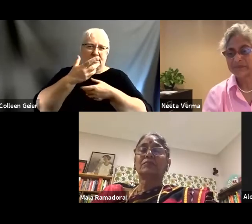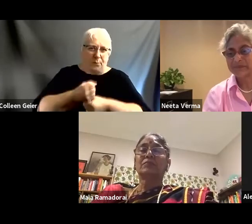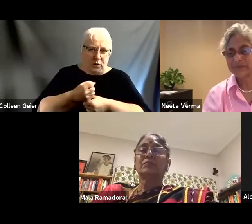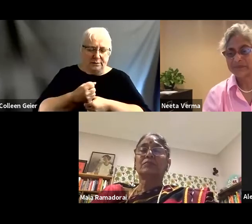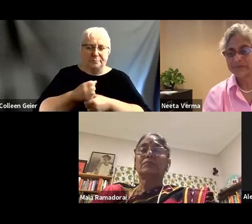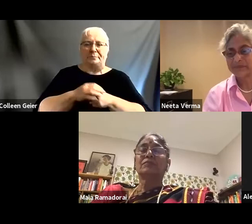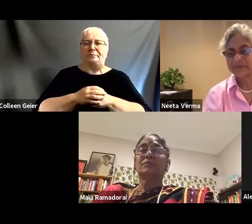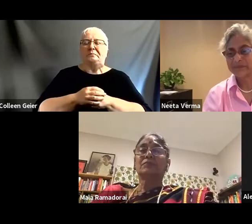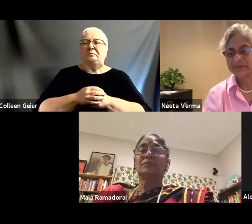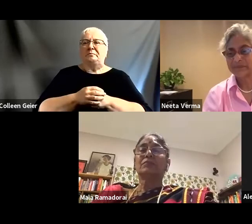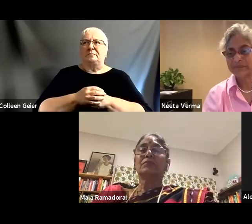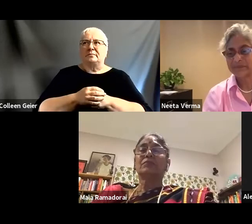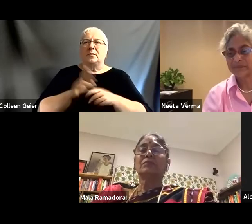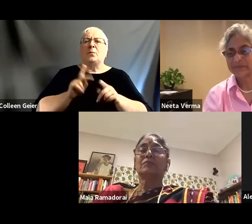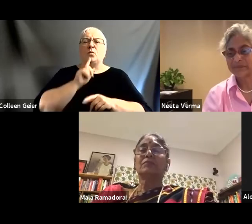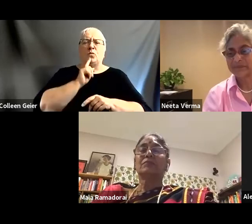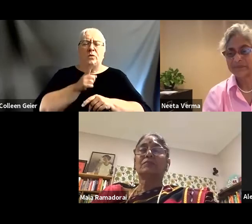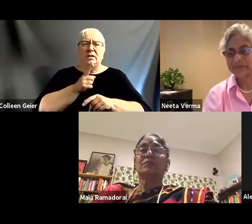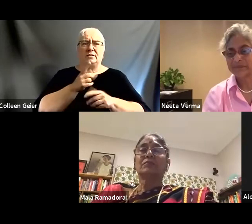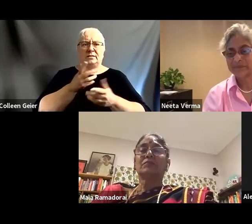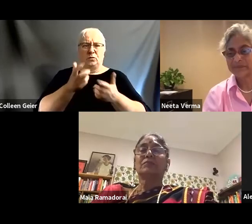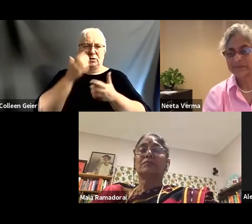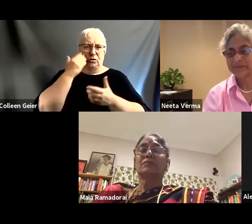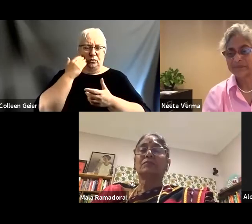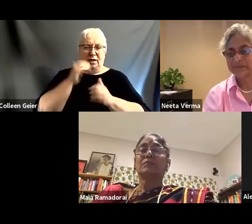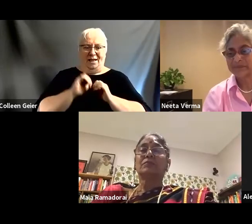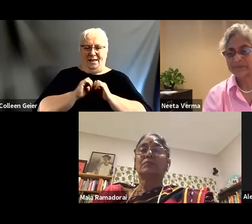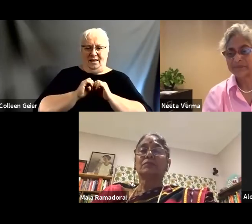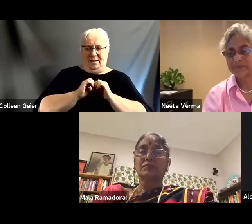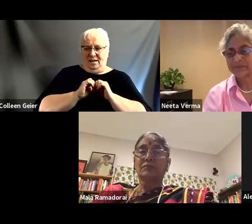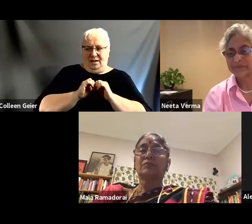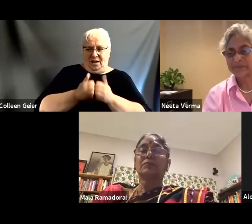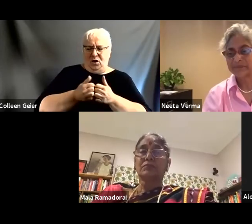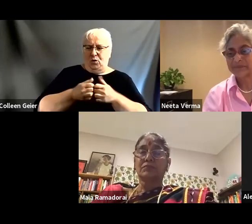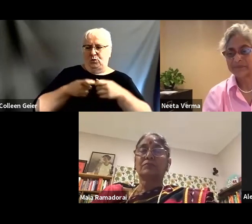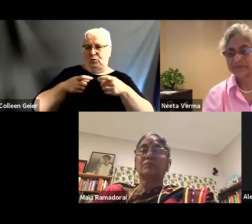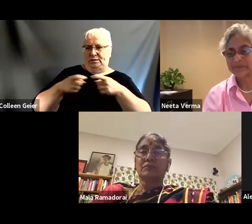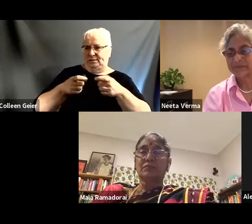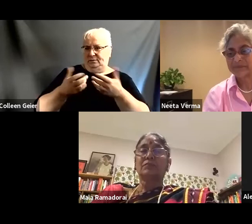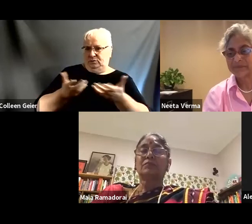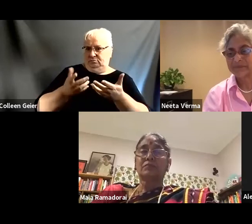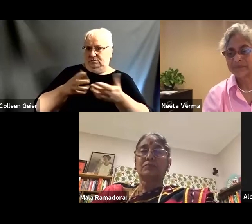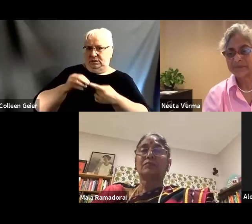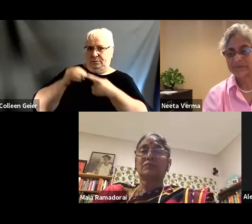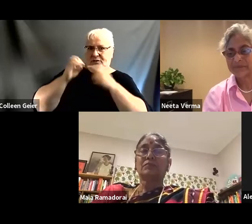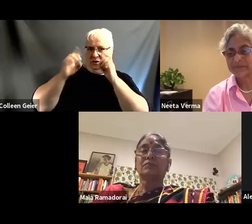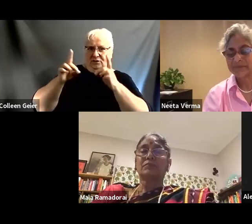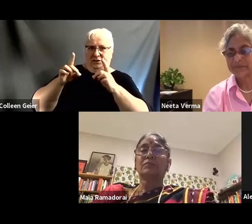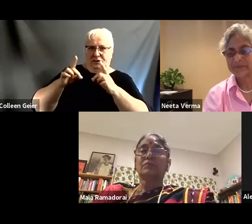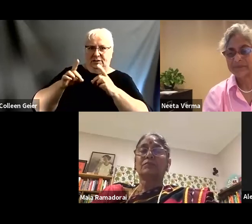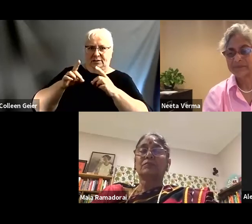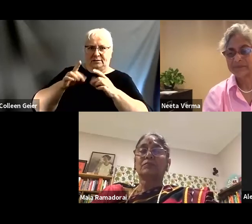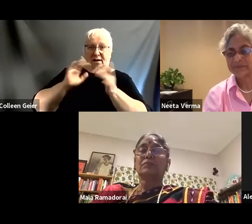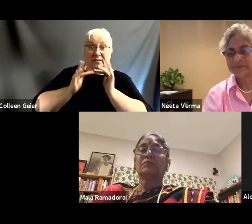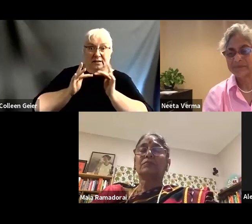probably what people are asking is not just how do you deal with children with special needs when teaching online, but